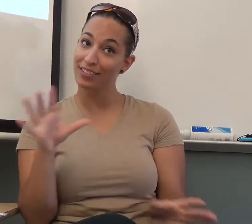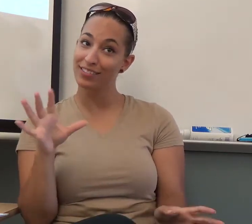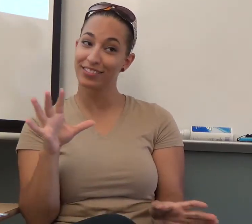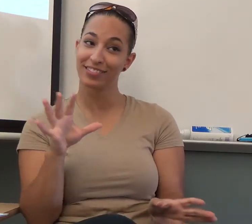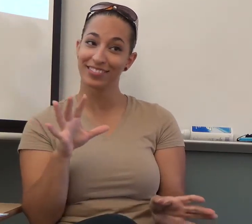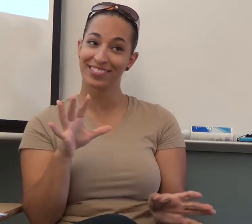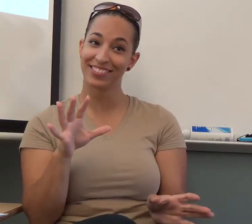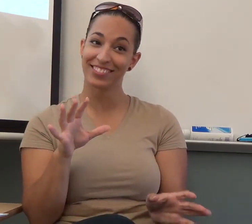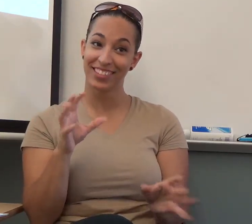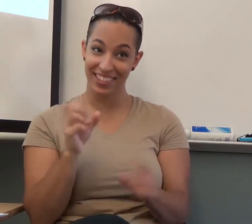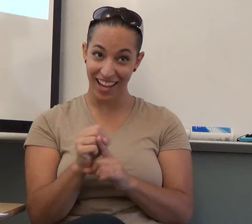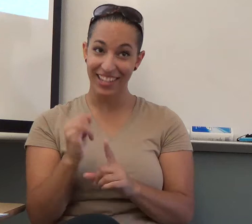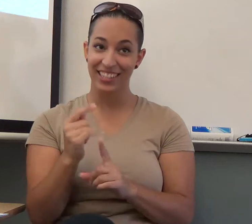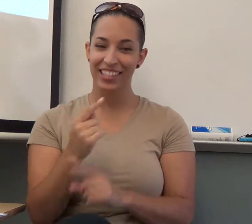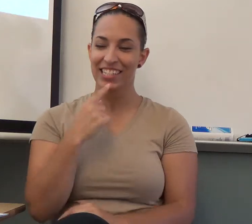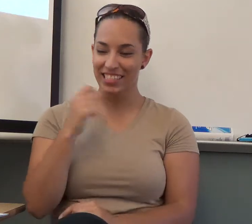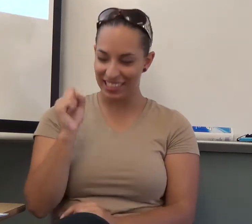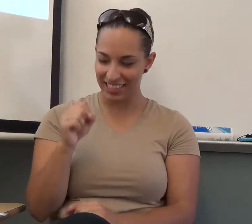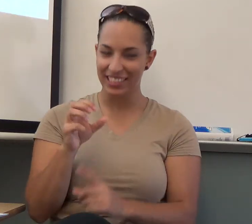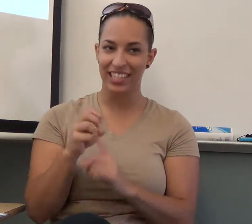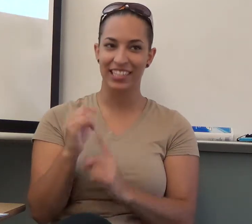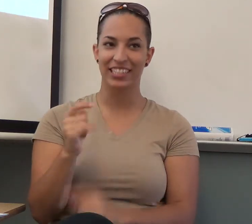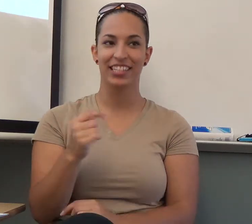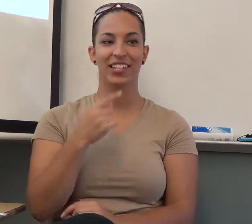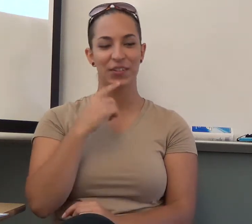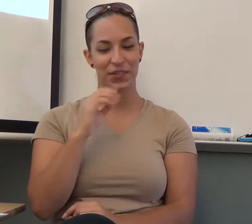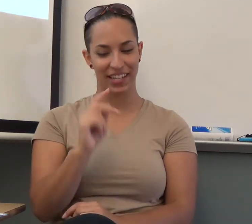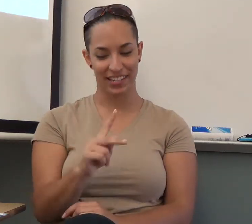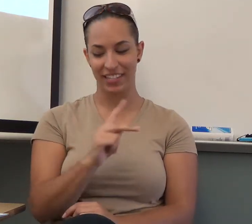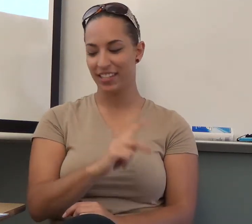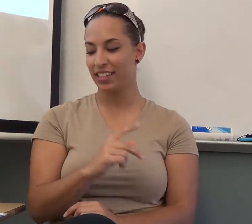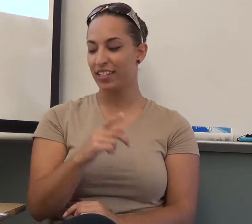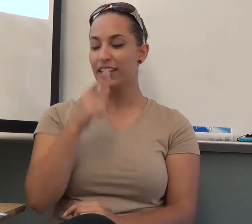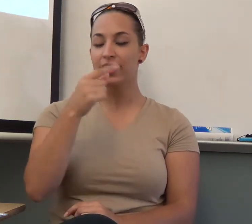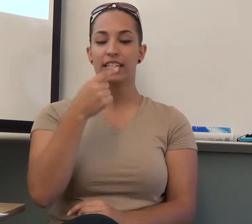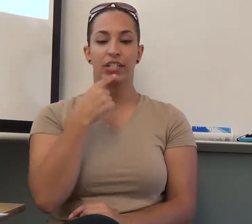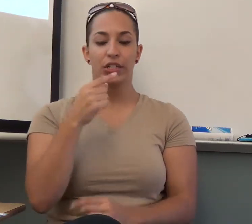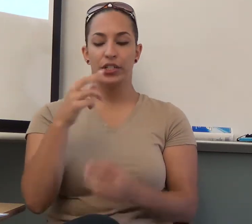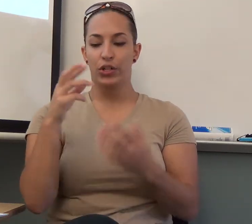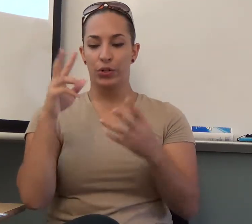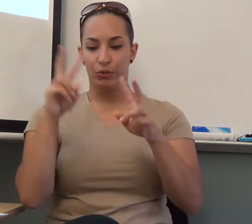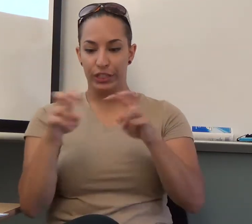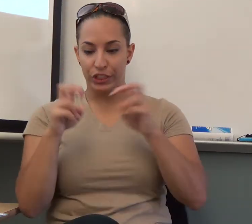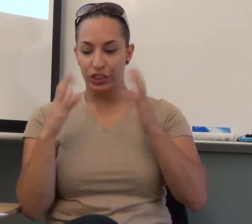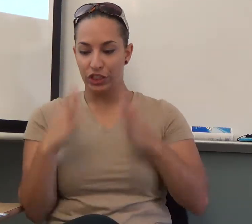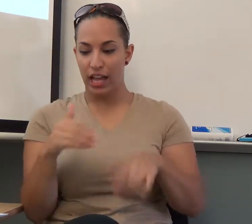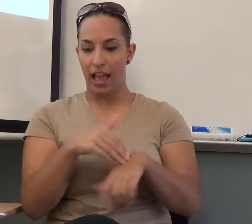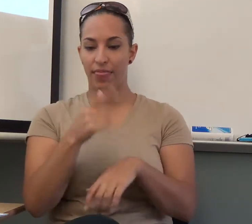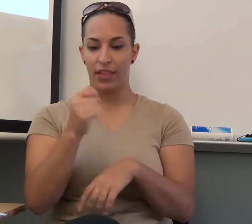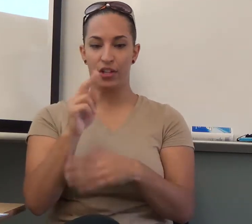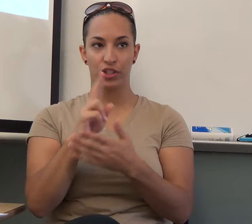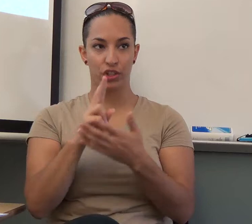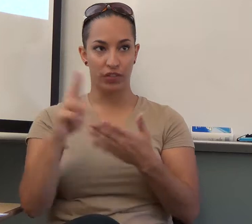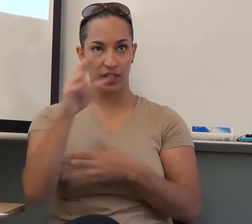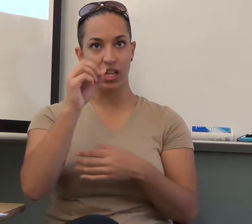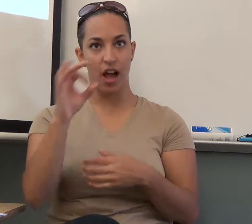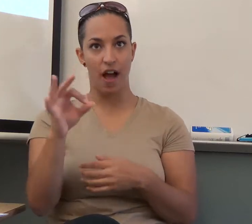Got it? All right, Yeah, I thanks, got Brian. it. Researchers at the University of Toronto eventually began tagging